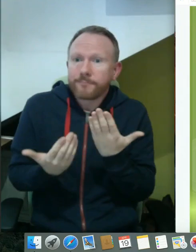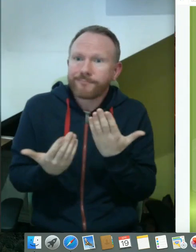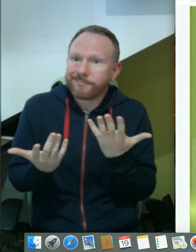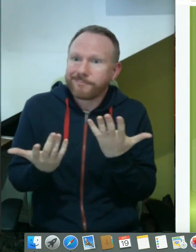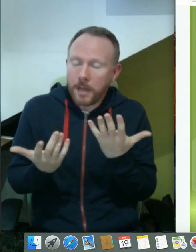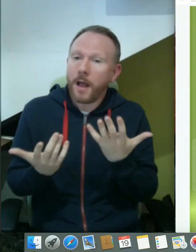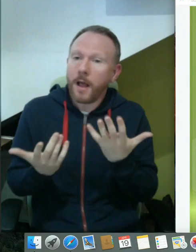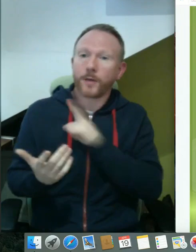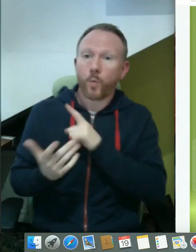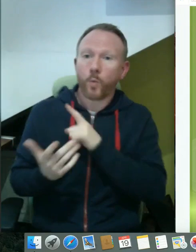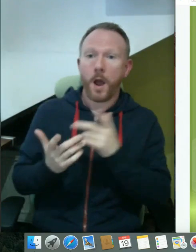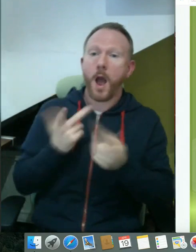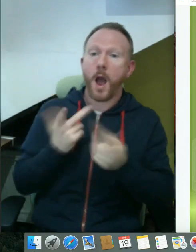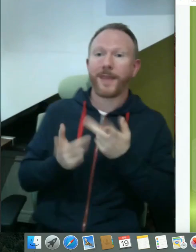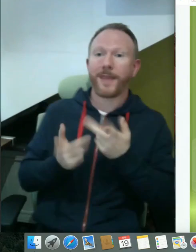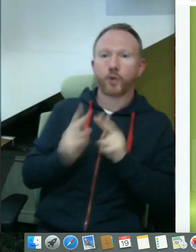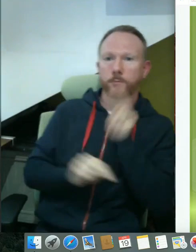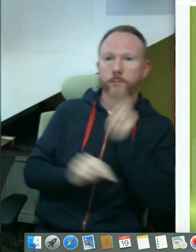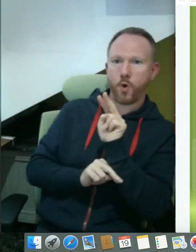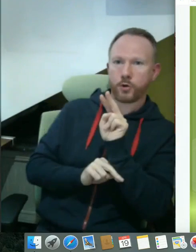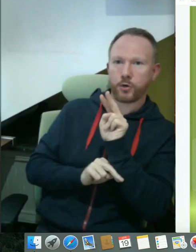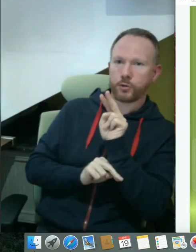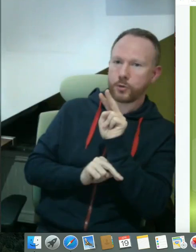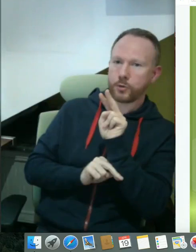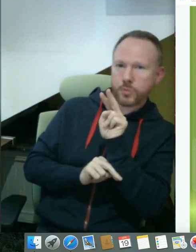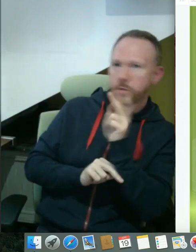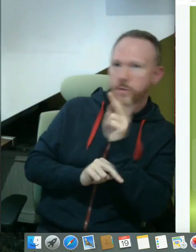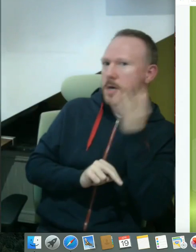other members of the team monitoring our output.